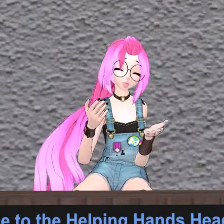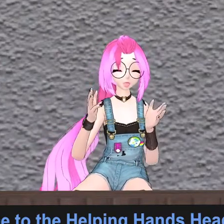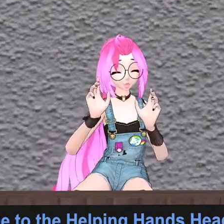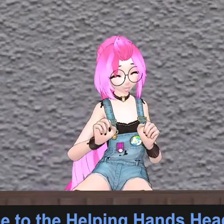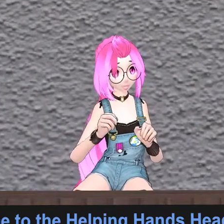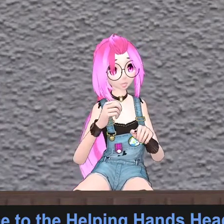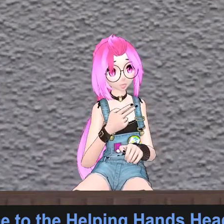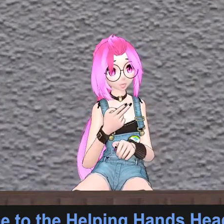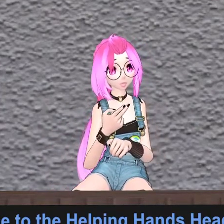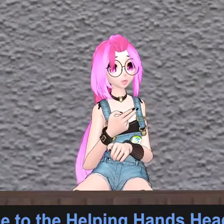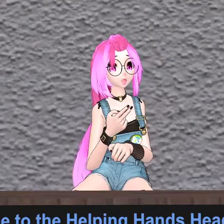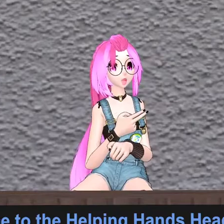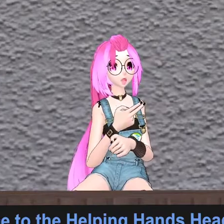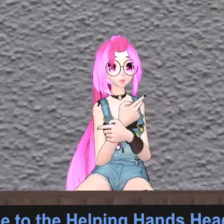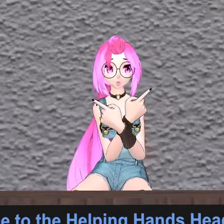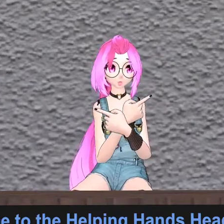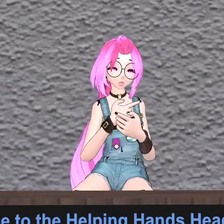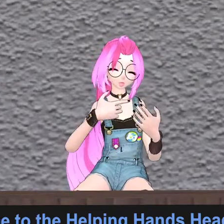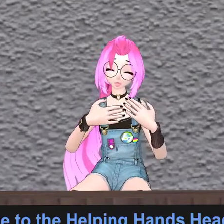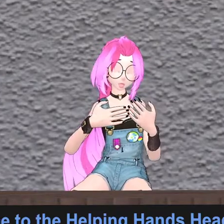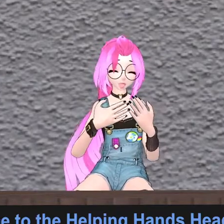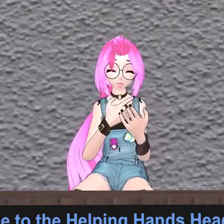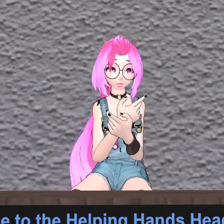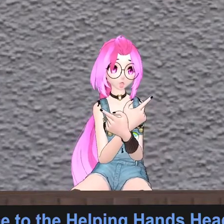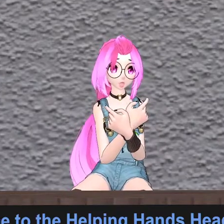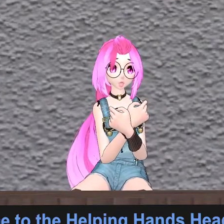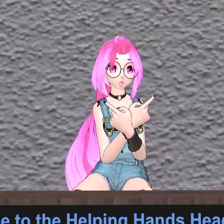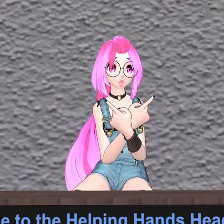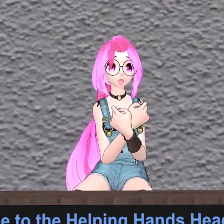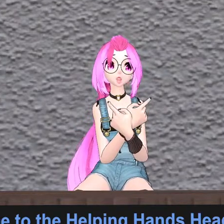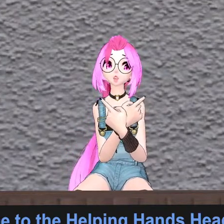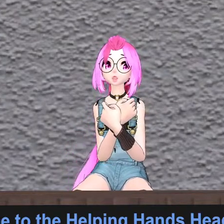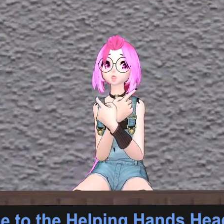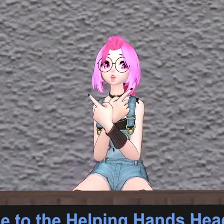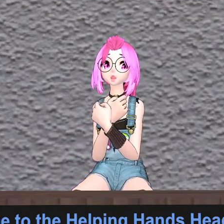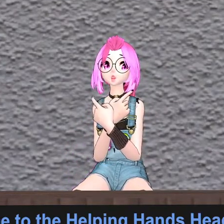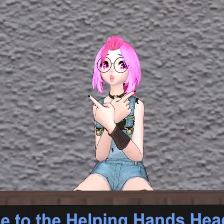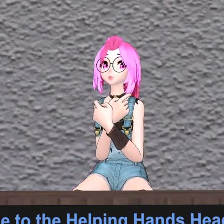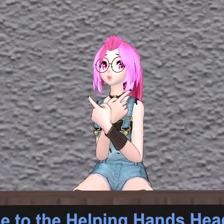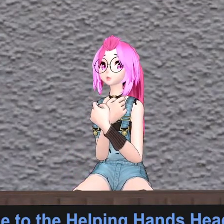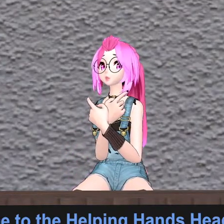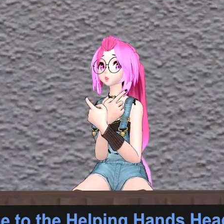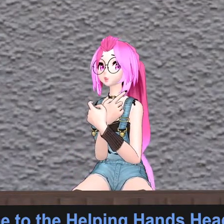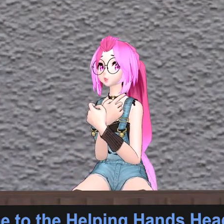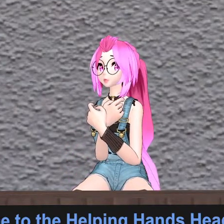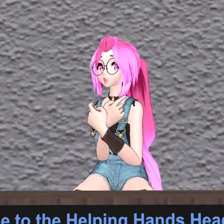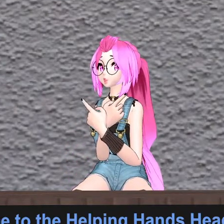old. You can use it if you want. This is a lot just easier to sign, especially in VR. Okay.